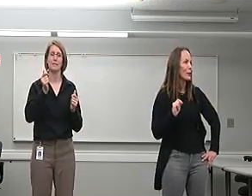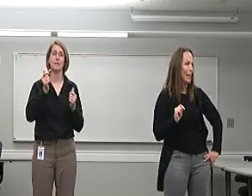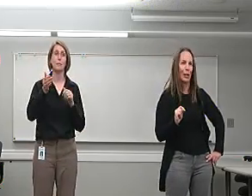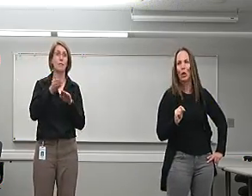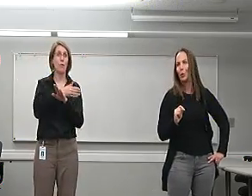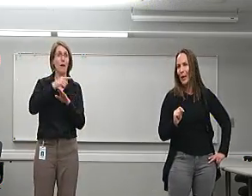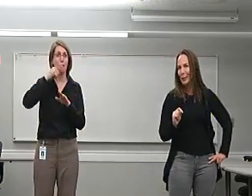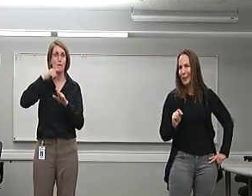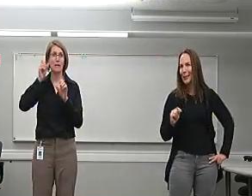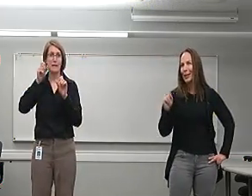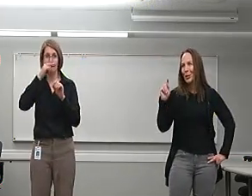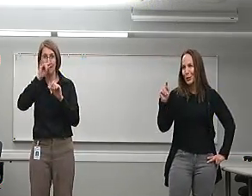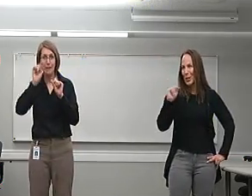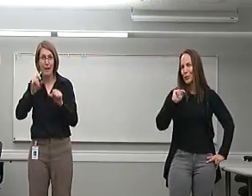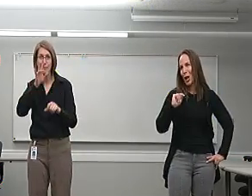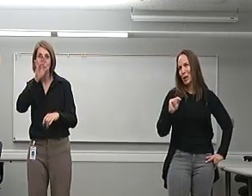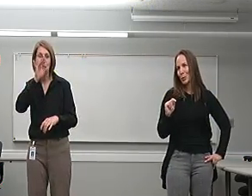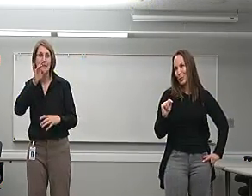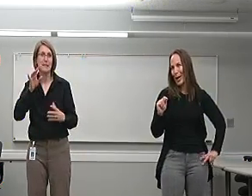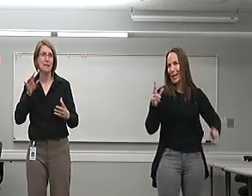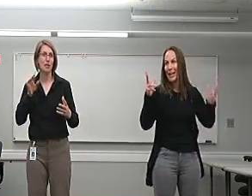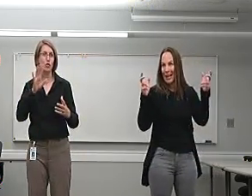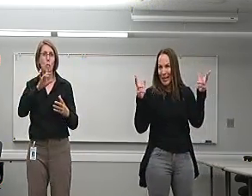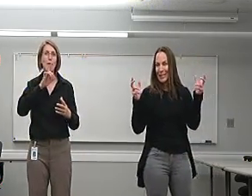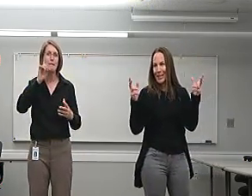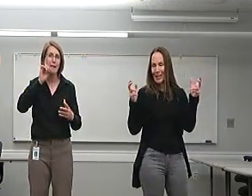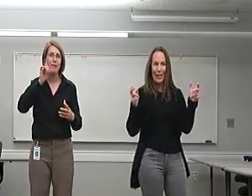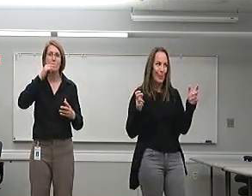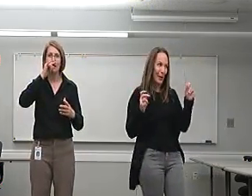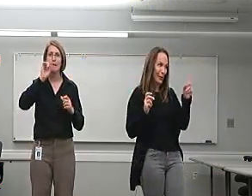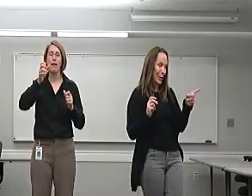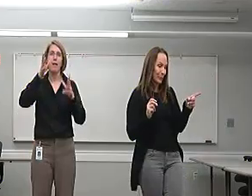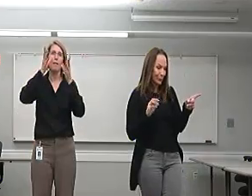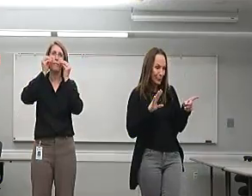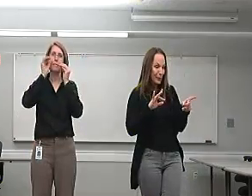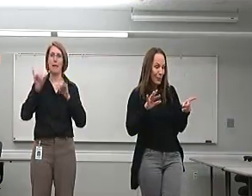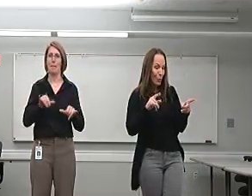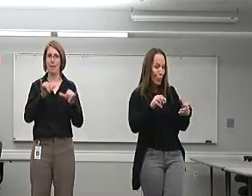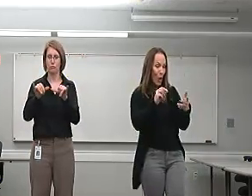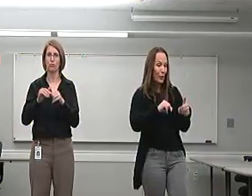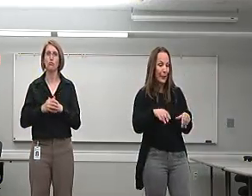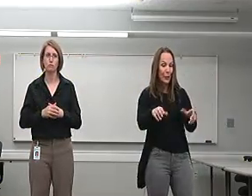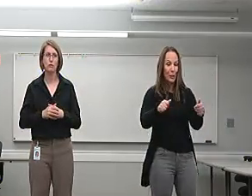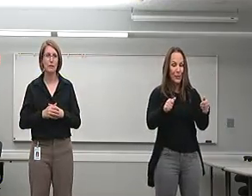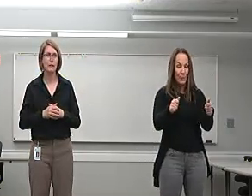correctly. Your deaf child's brain is taking that pattern. So Leah looks at the